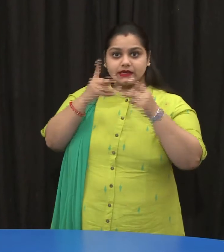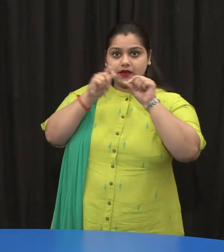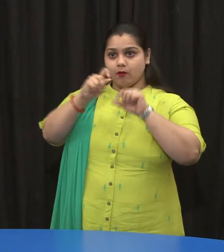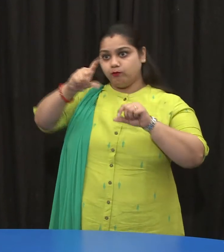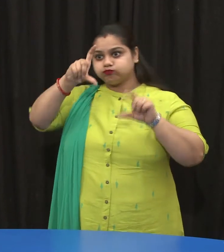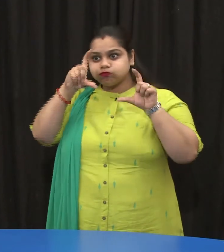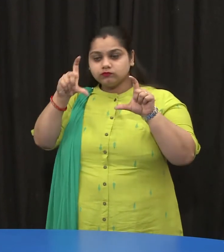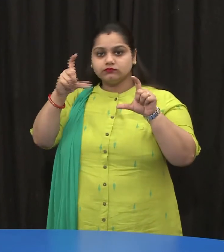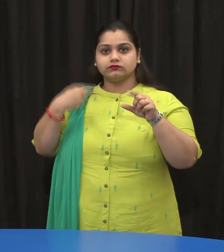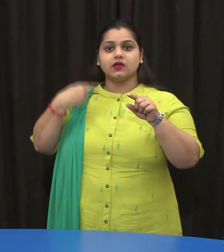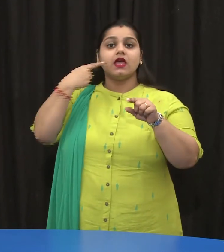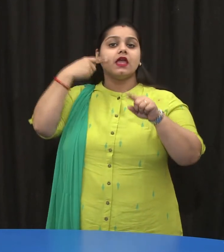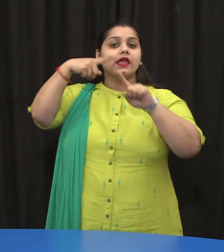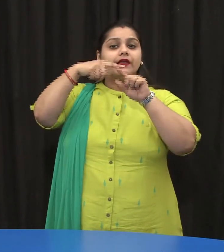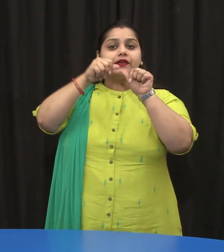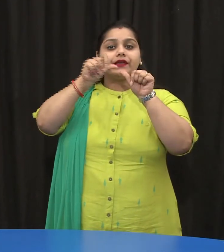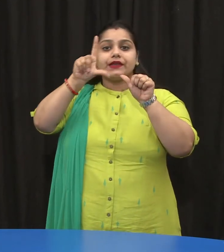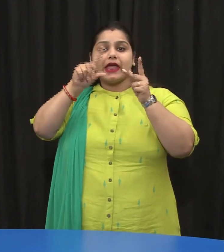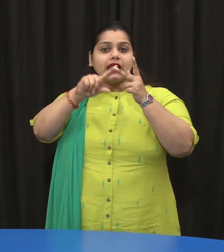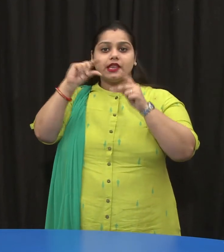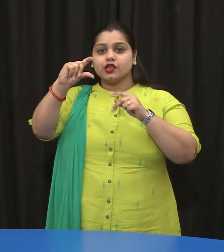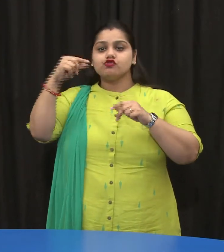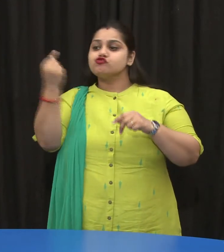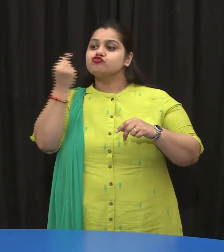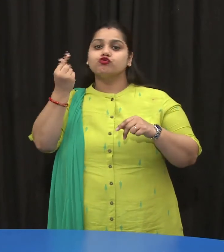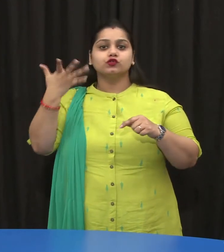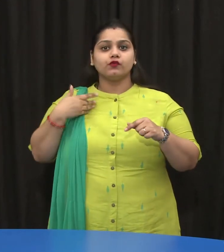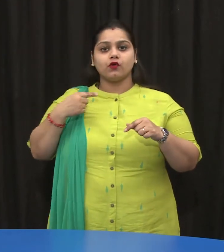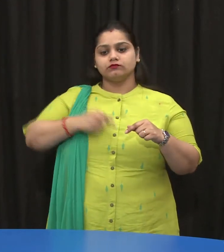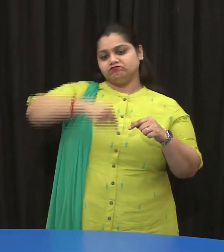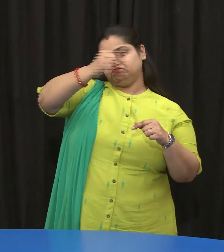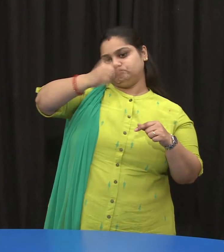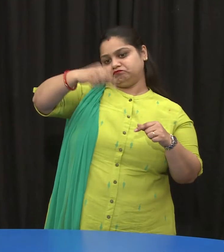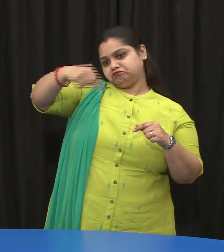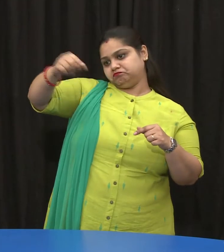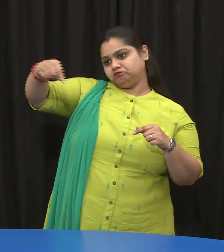Example of italic is used for cursive writing.